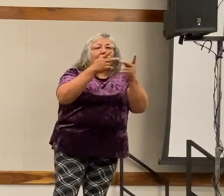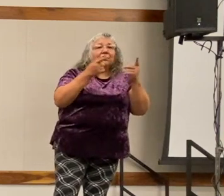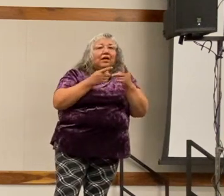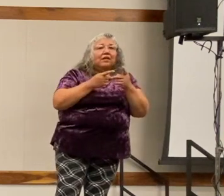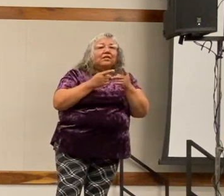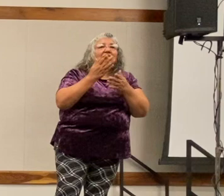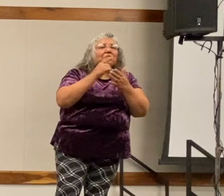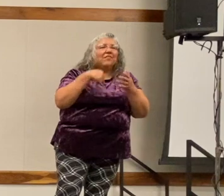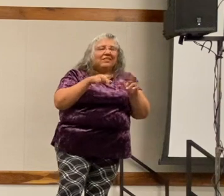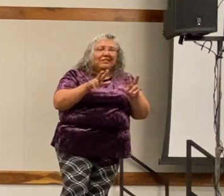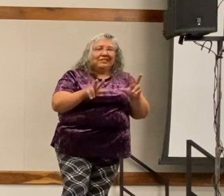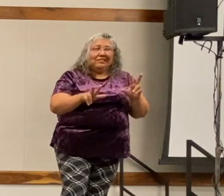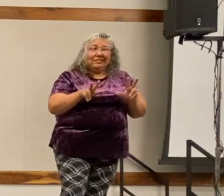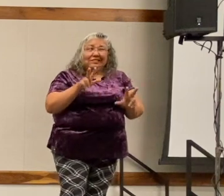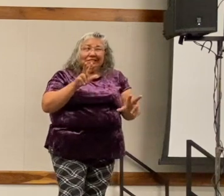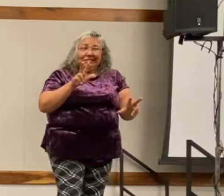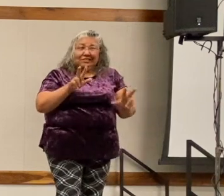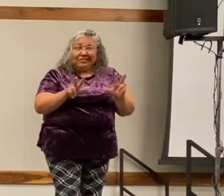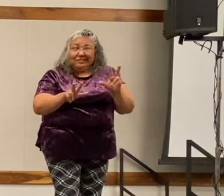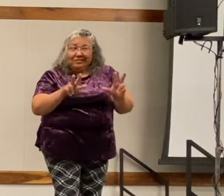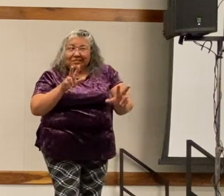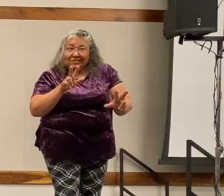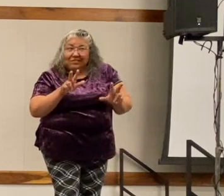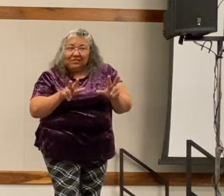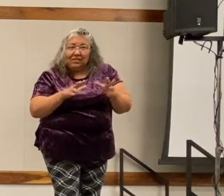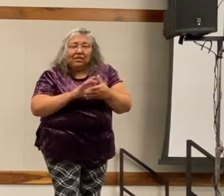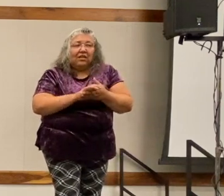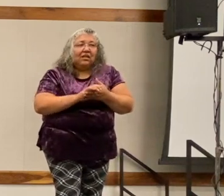us are uncomfortable.